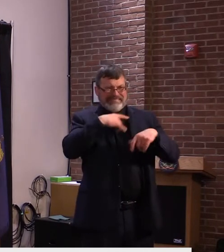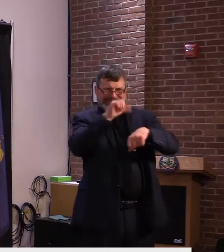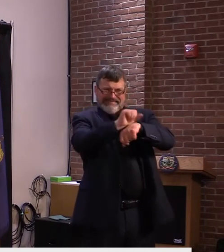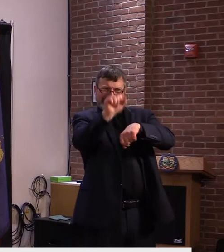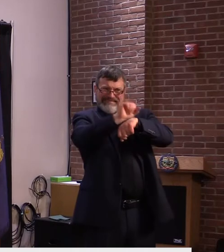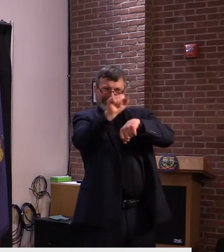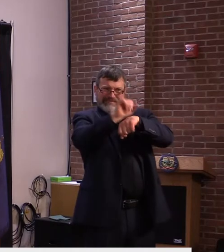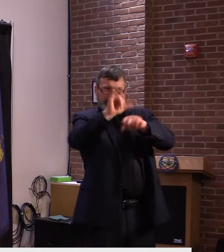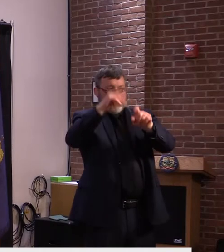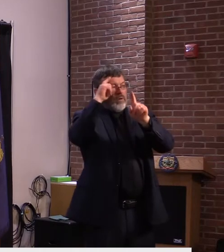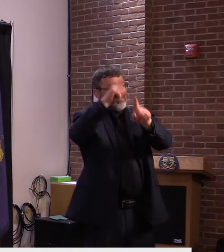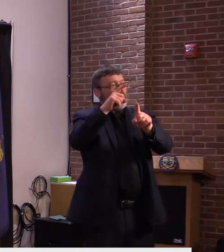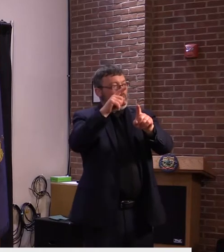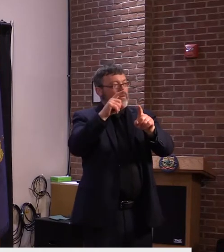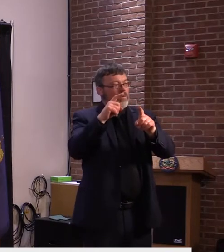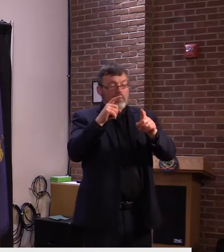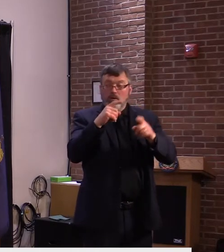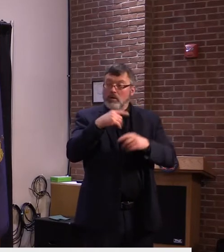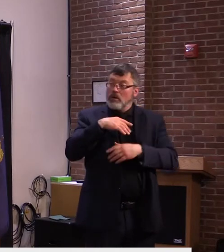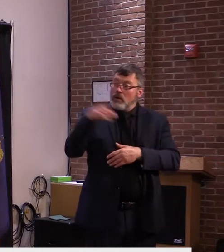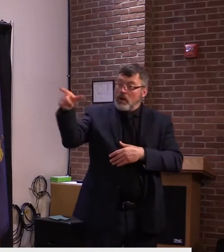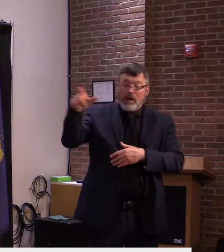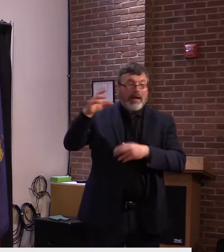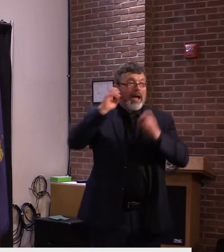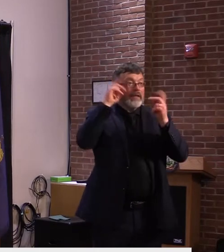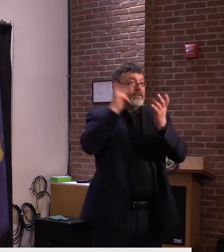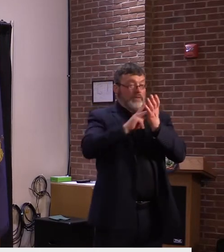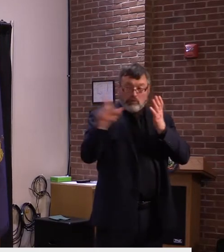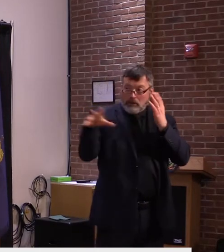Secretary French, anything you want to add to that?